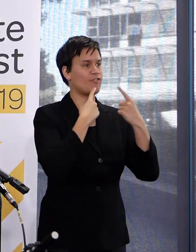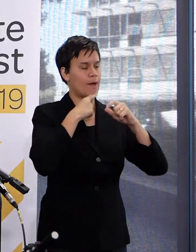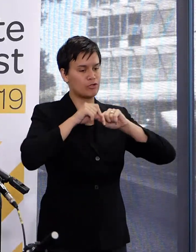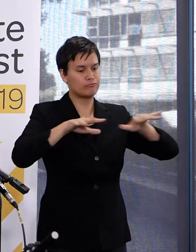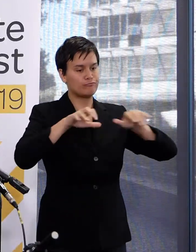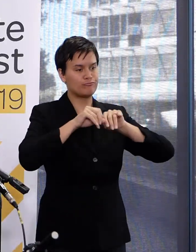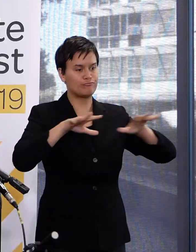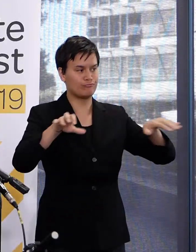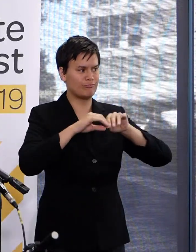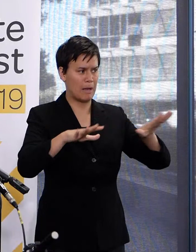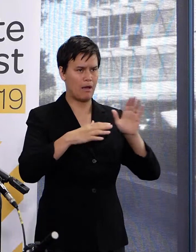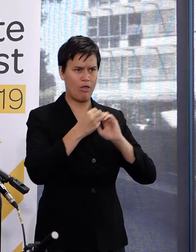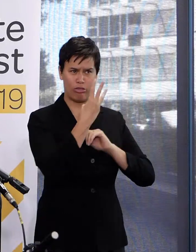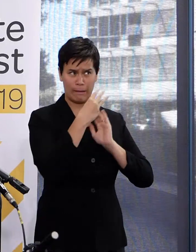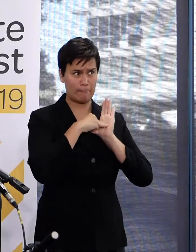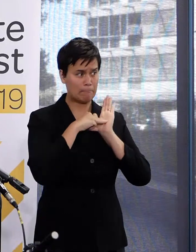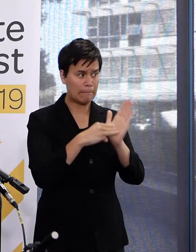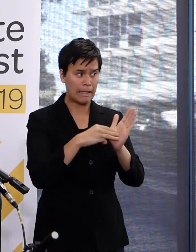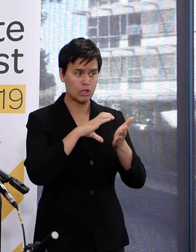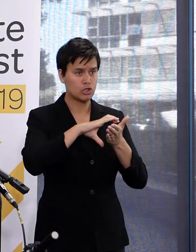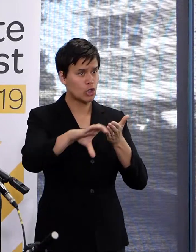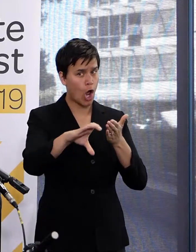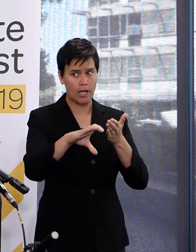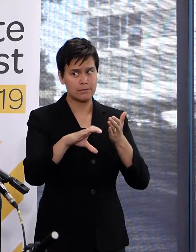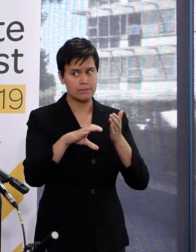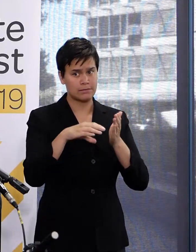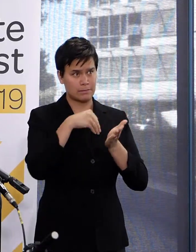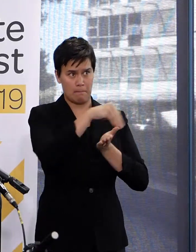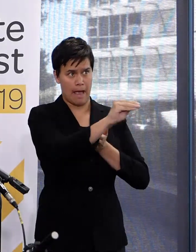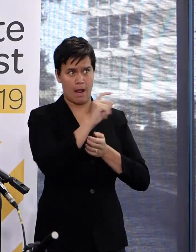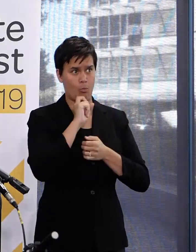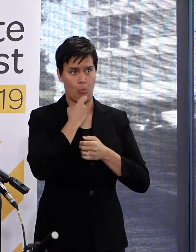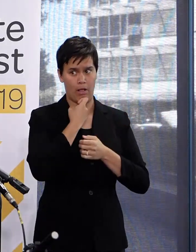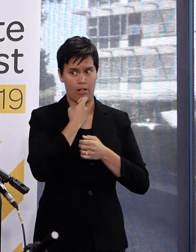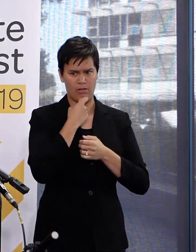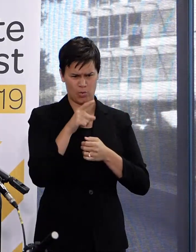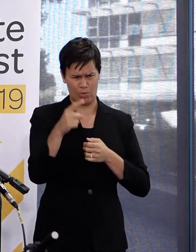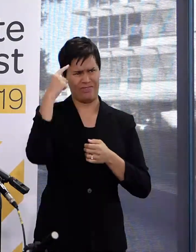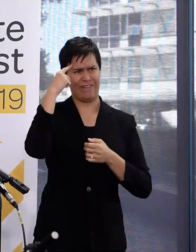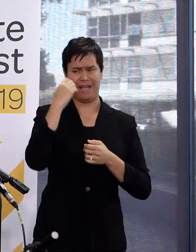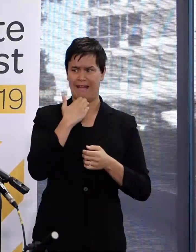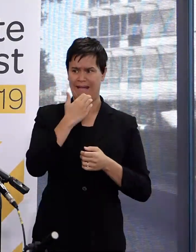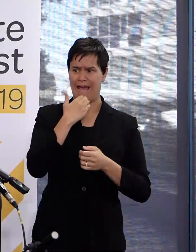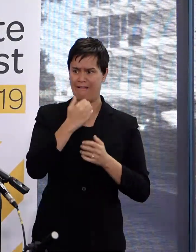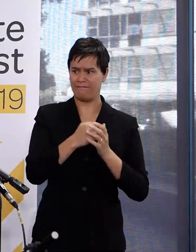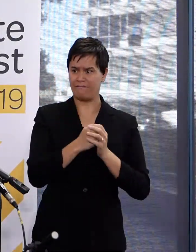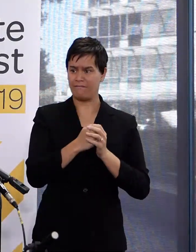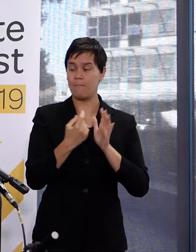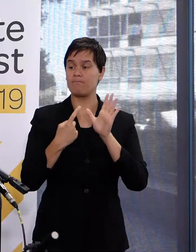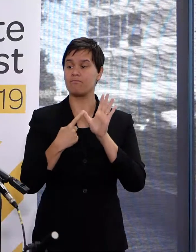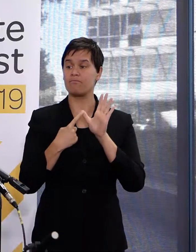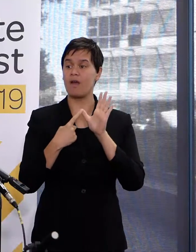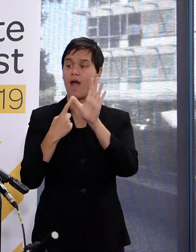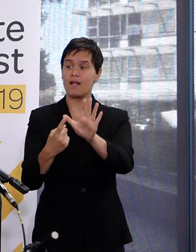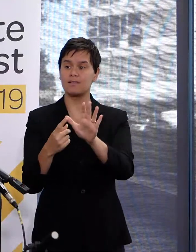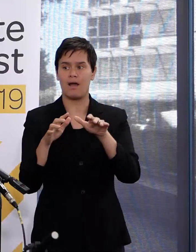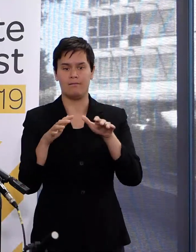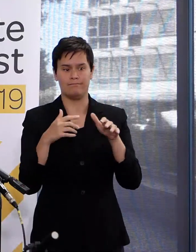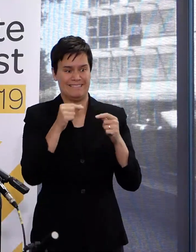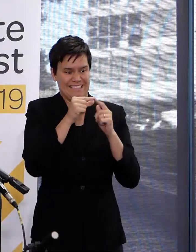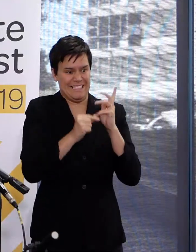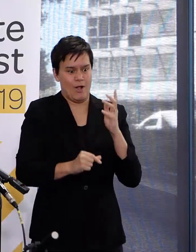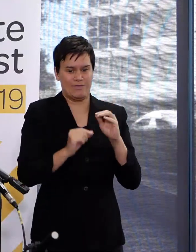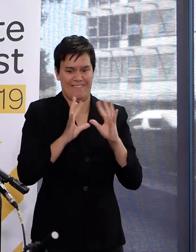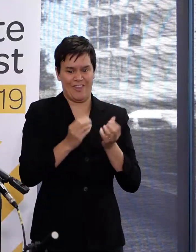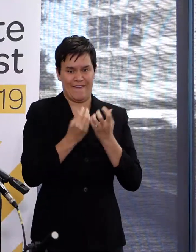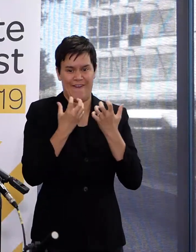of sort of fake news, is that going to be enough to combat the spread of misinformation? Depends how long the first phase is. That could be just a week. I'm not sure. I don't have the detail on